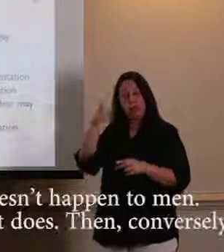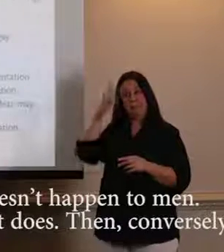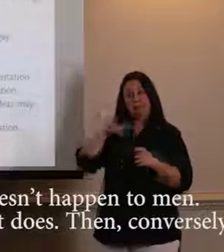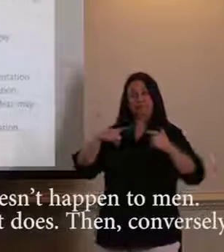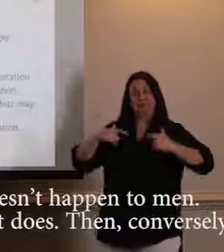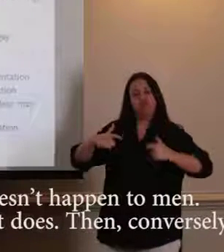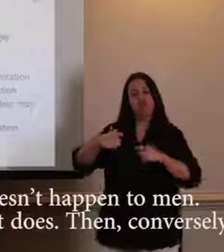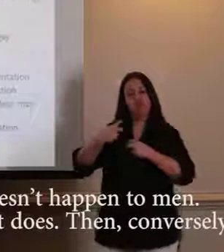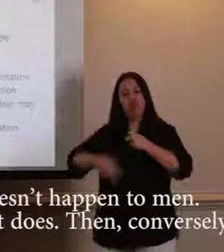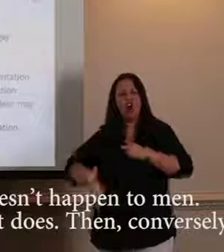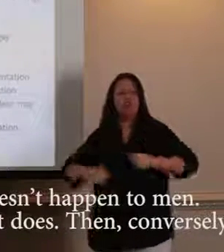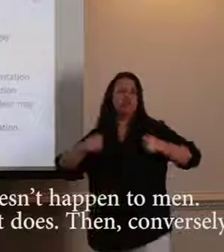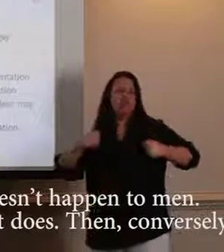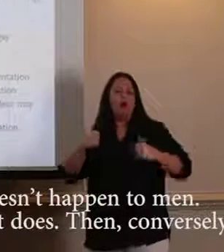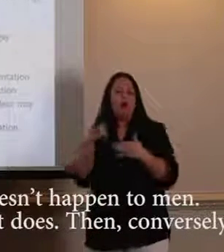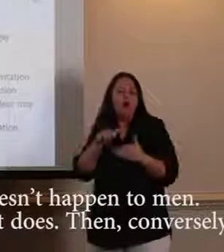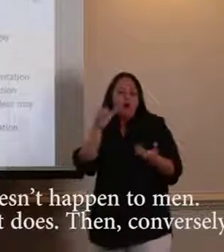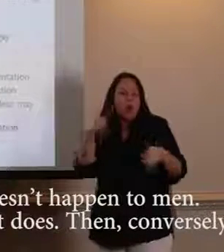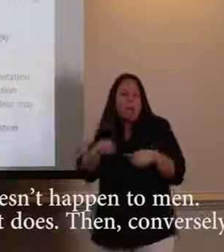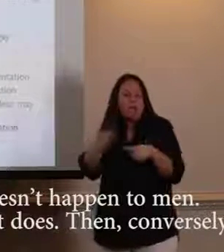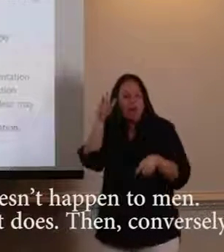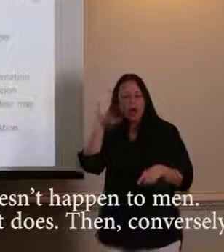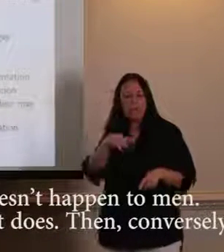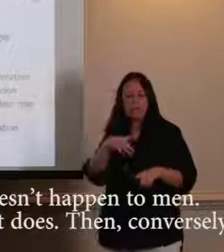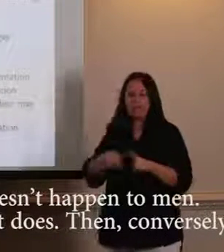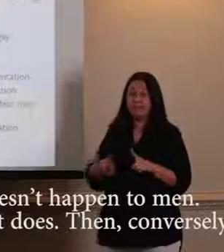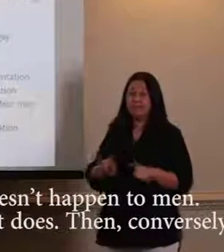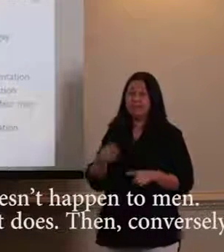and strong, and that doesn't happen to men. But the fact is, we know that it does.